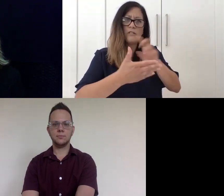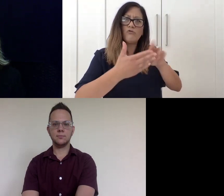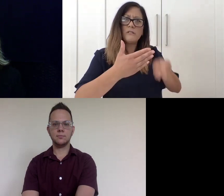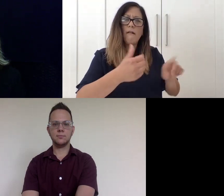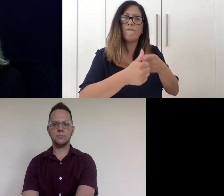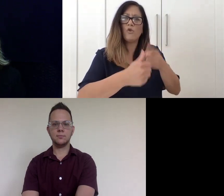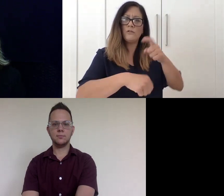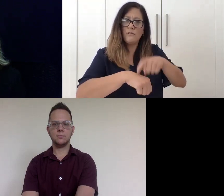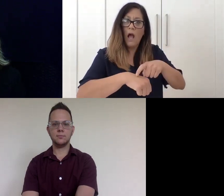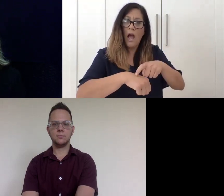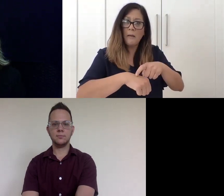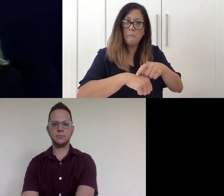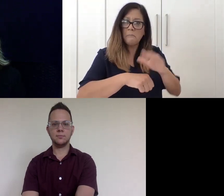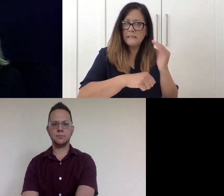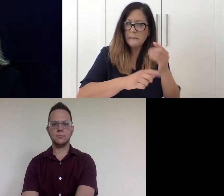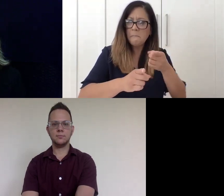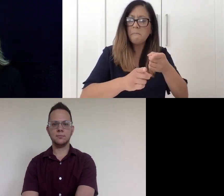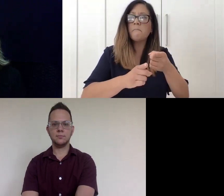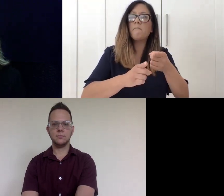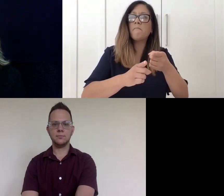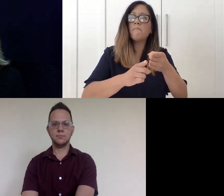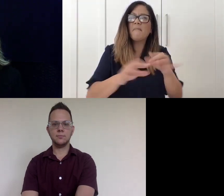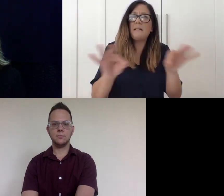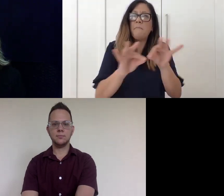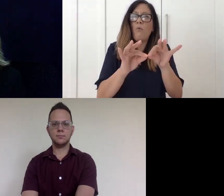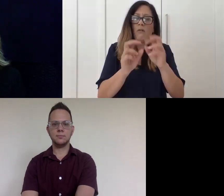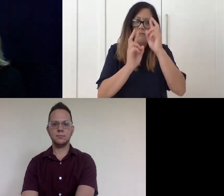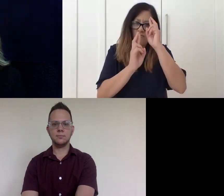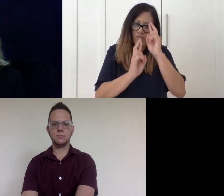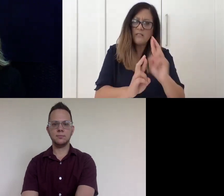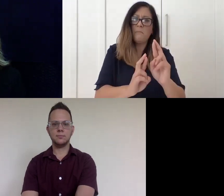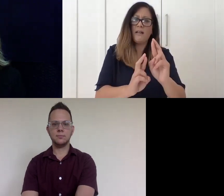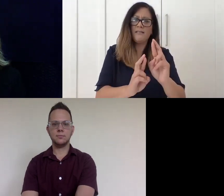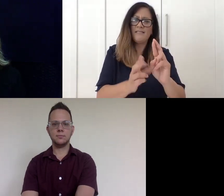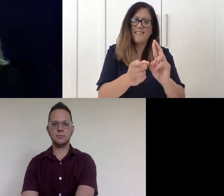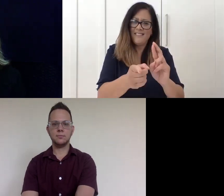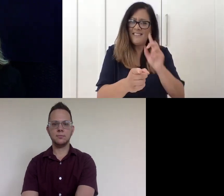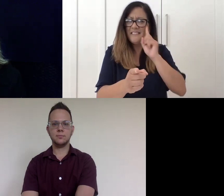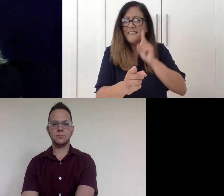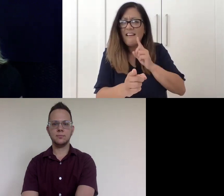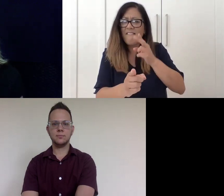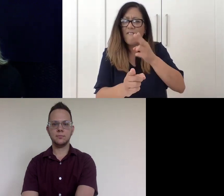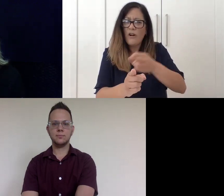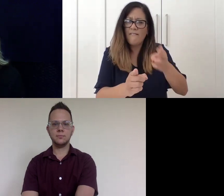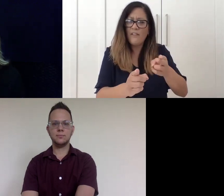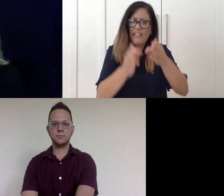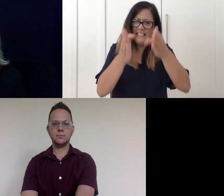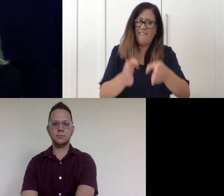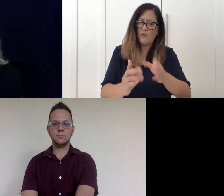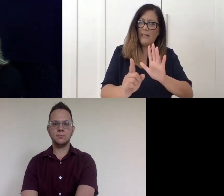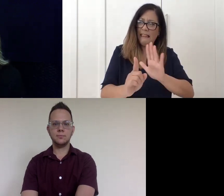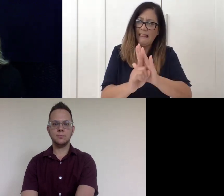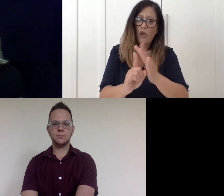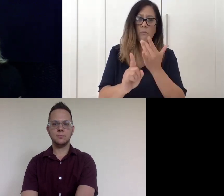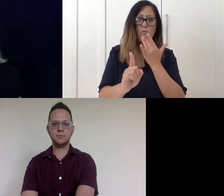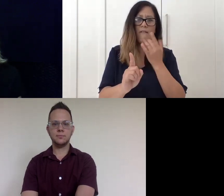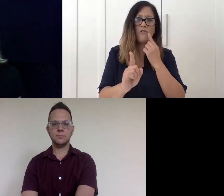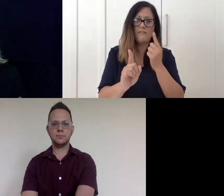But the result of that lawsuit was one of the first times where the importance of the respecting the deaf or the hard of